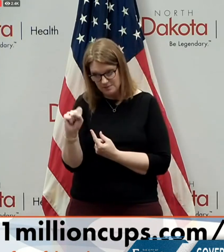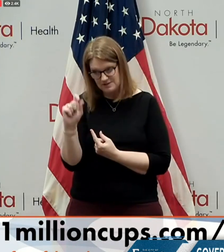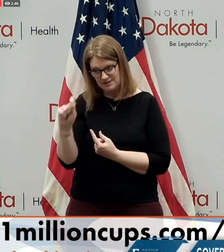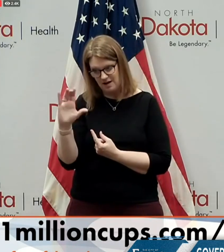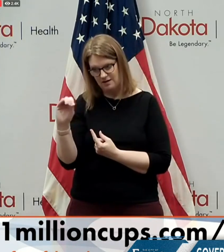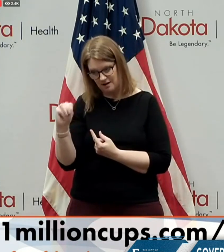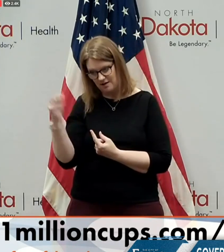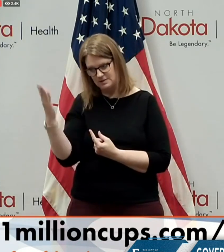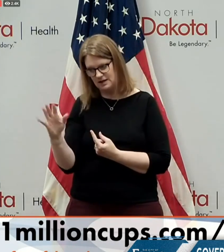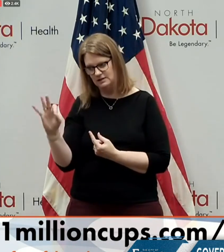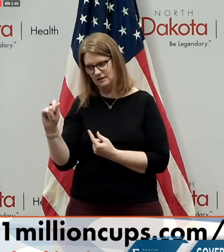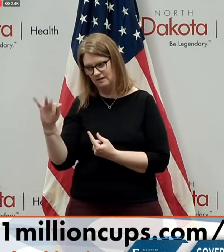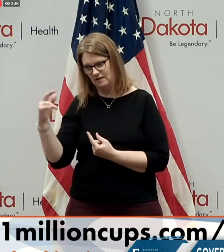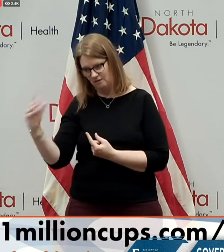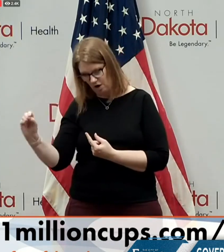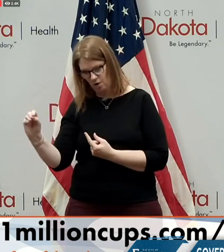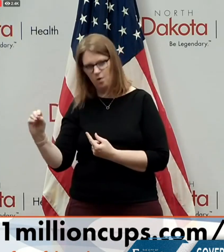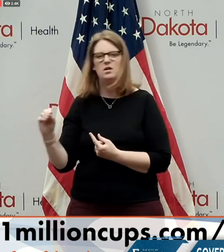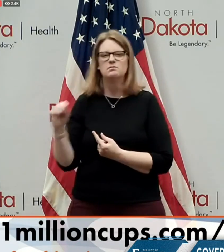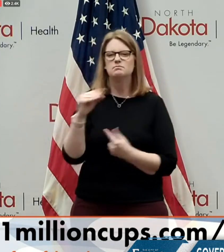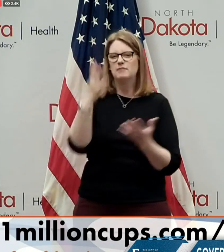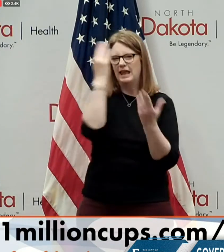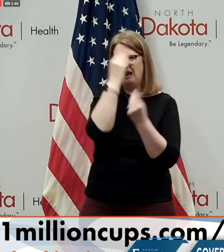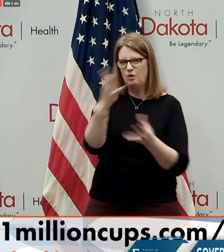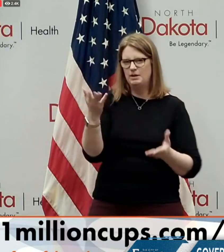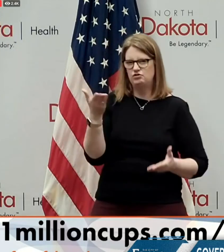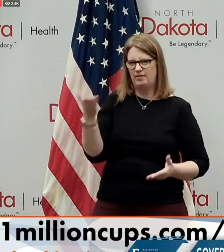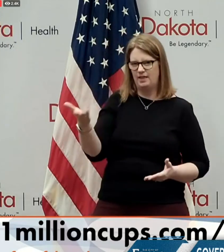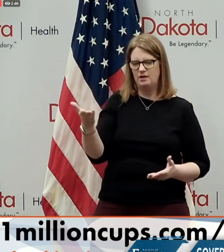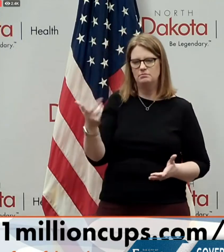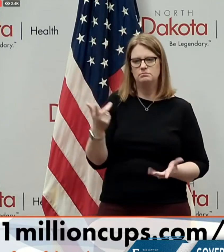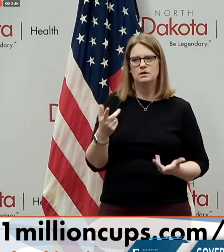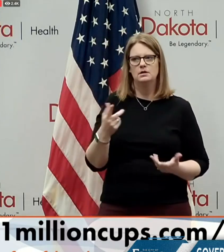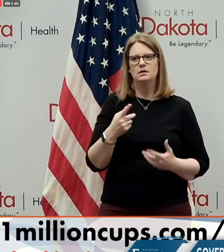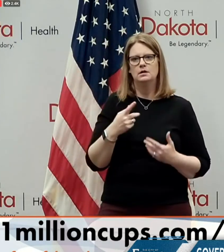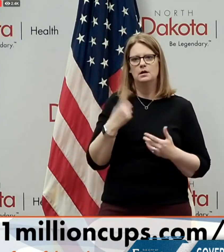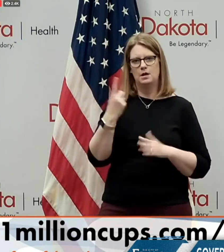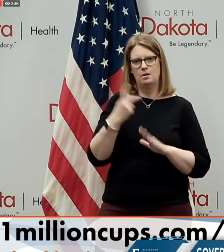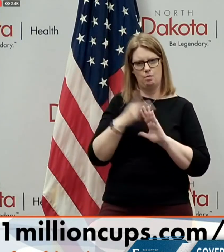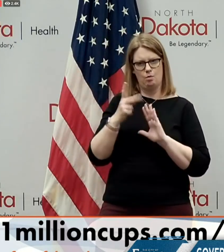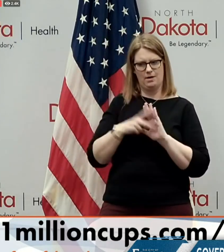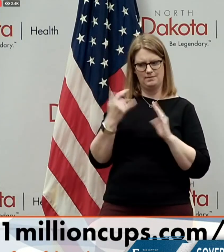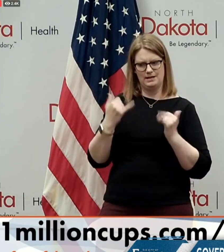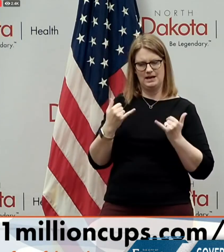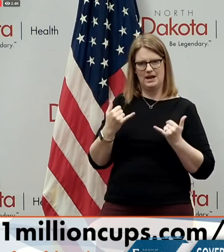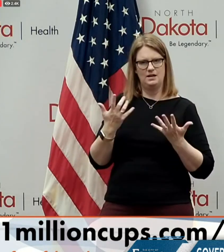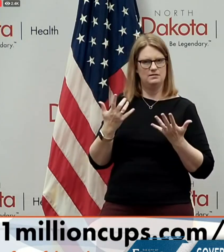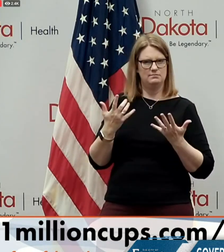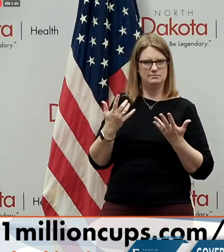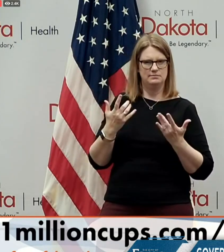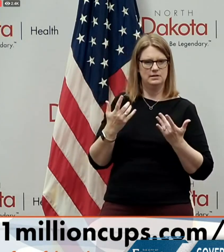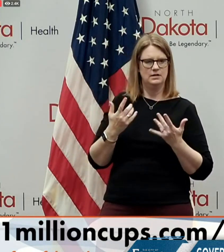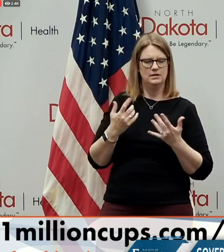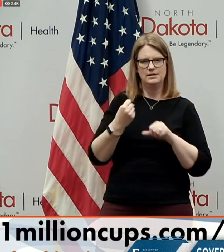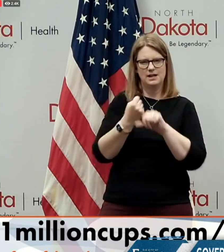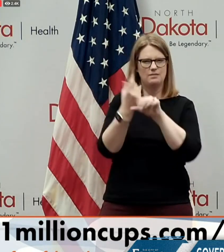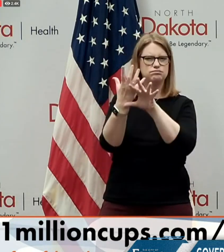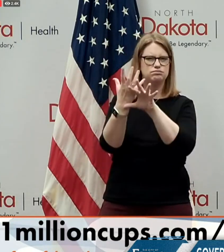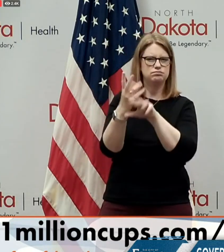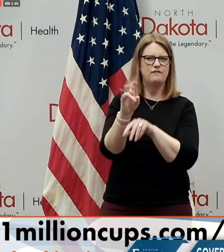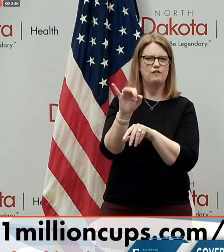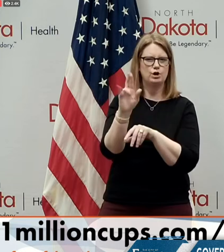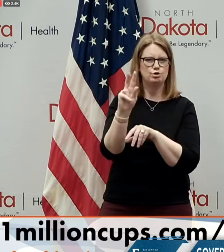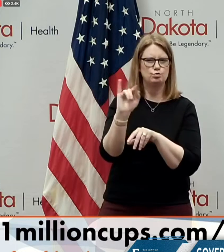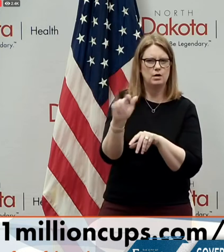millioncups.com/Fargo to learn more about these young entrepreneurs. I know that their program today, 1 Million Cups has been doing a number of things virtually, and so